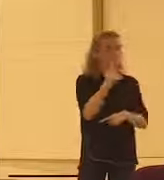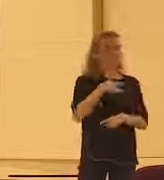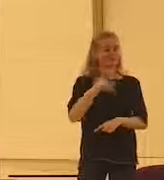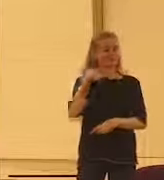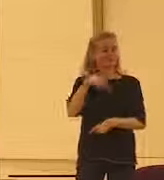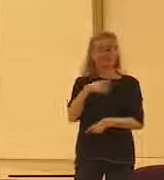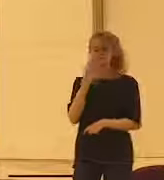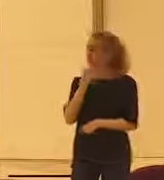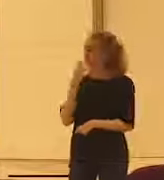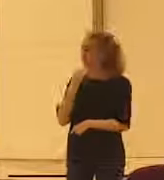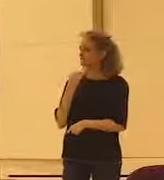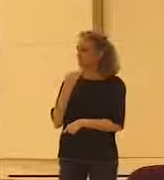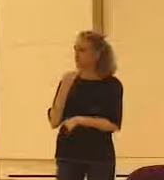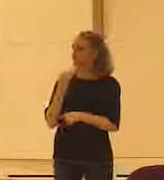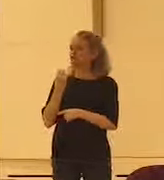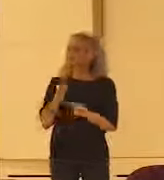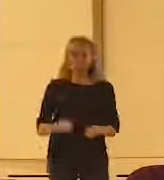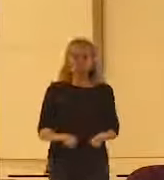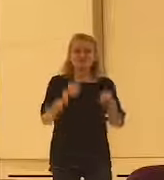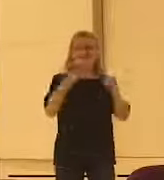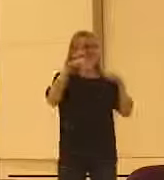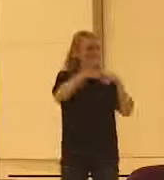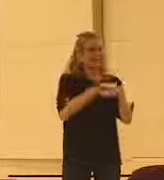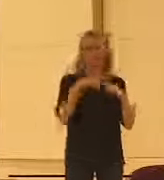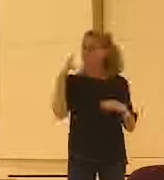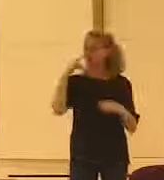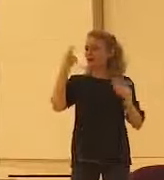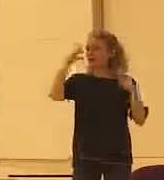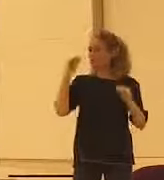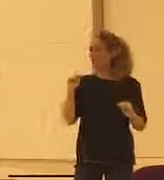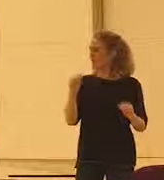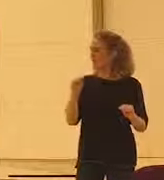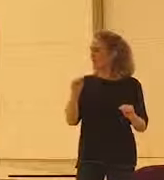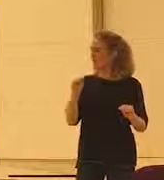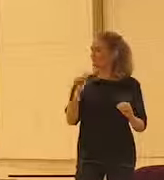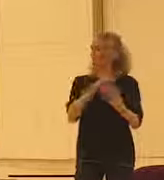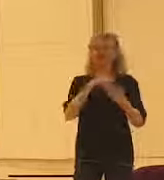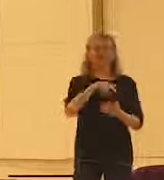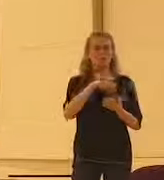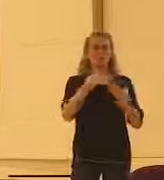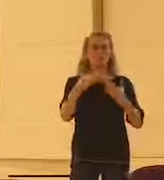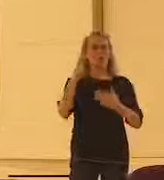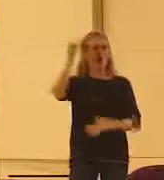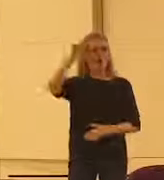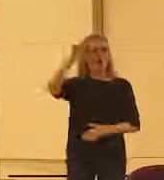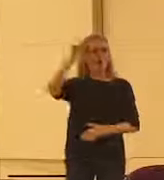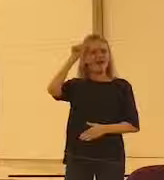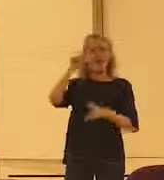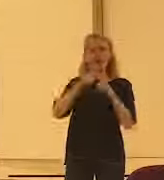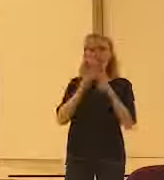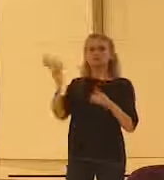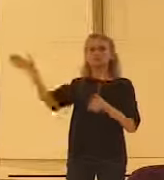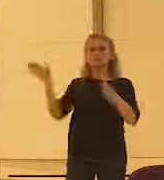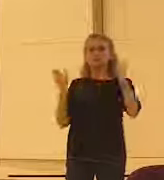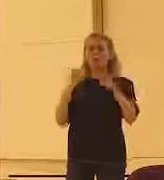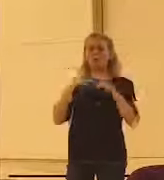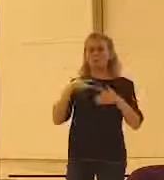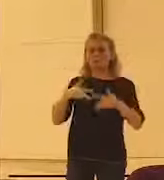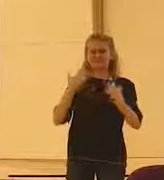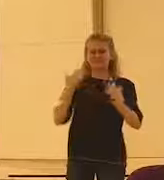miss out on so much, and I feel that will be very useful to raise in deaf education. So people are more aware